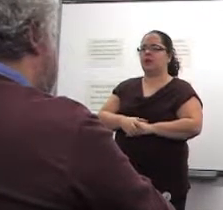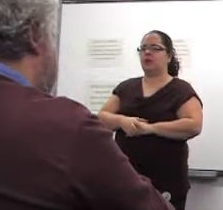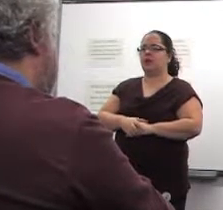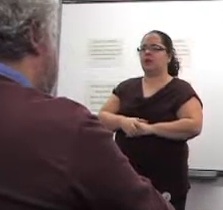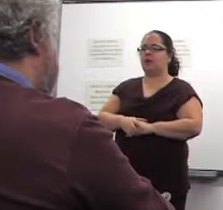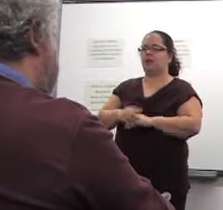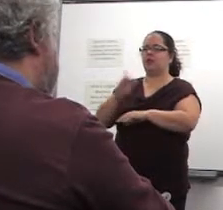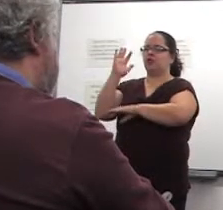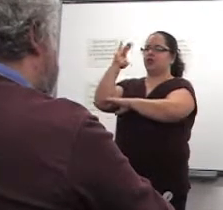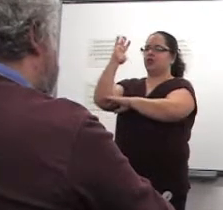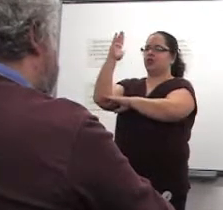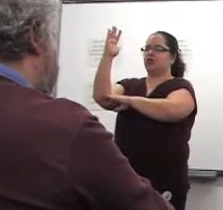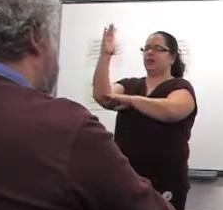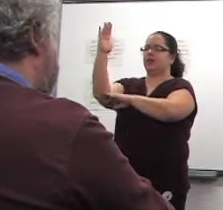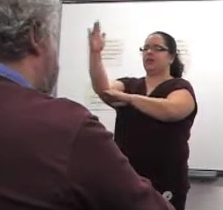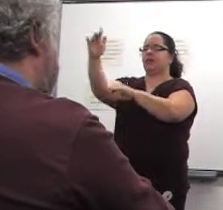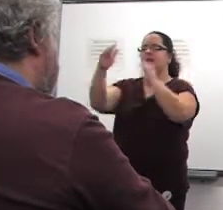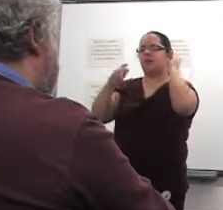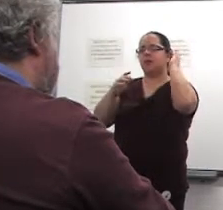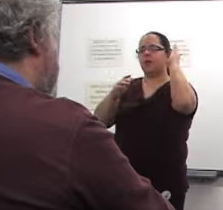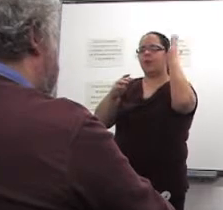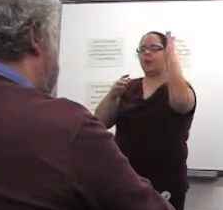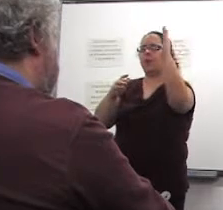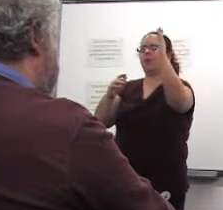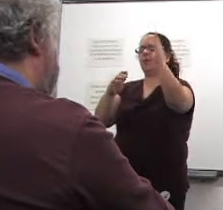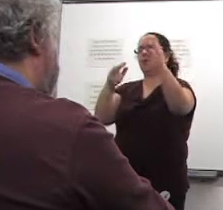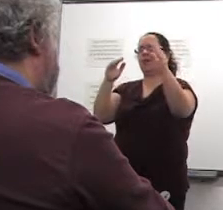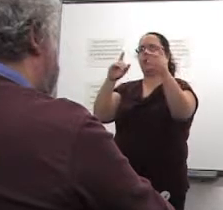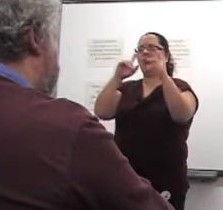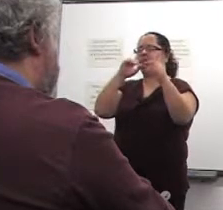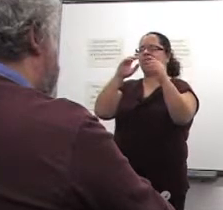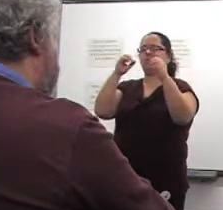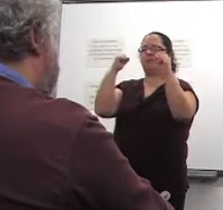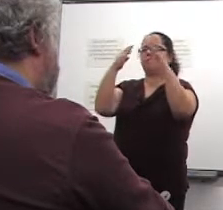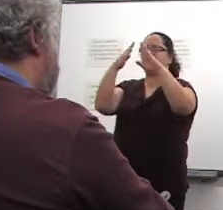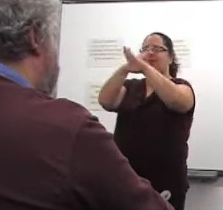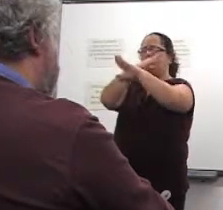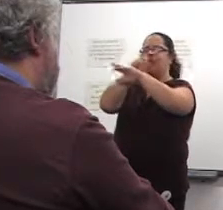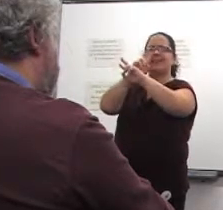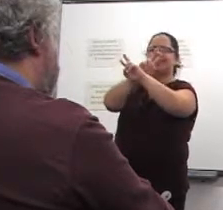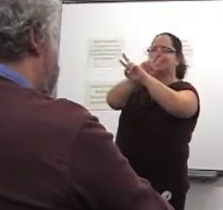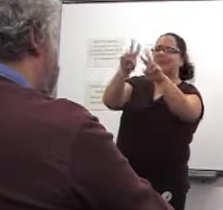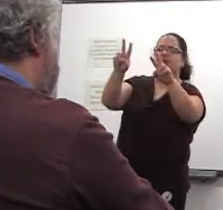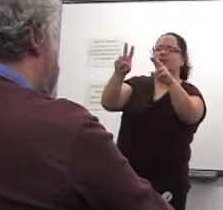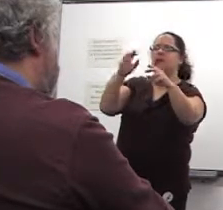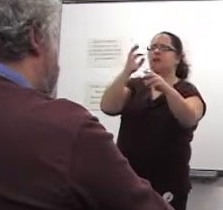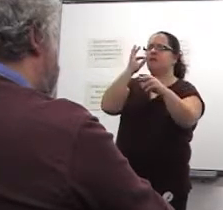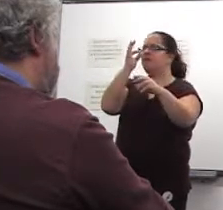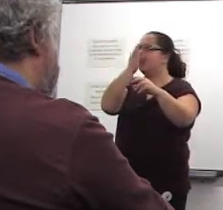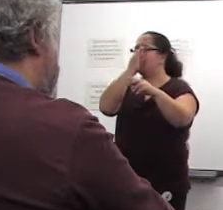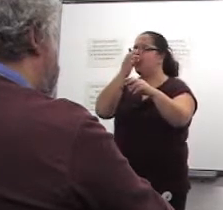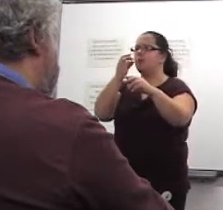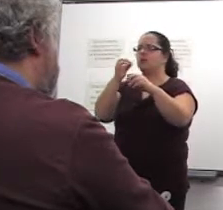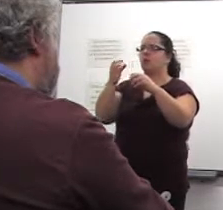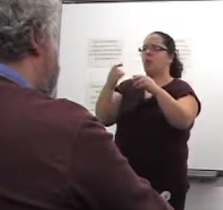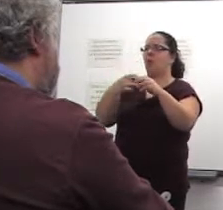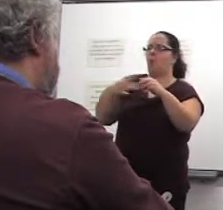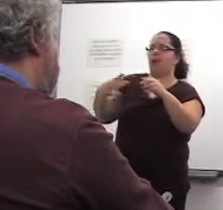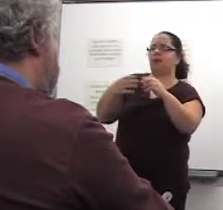"The trees were partly blocking my line of vision. The blackthorn blossom like bright